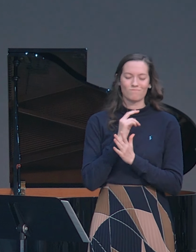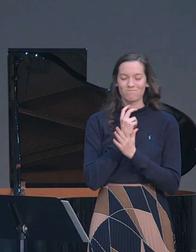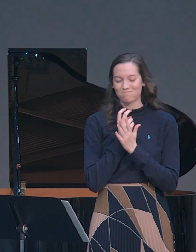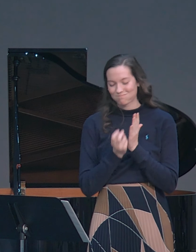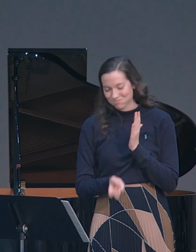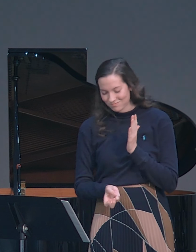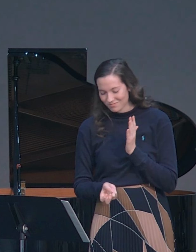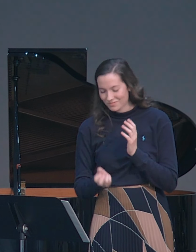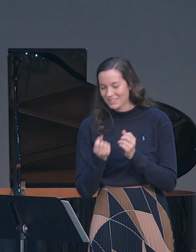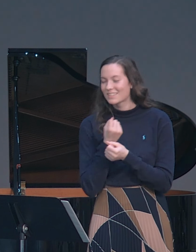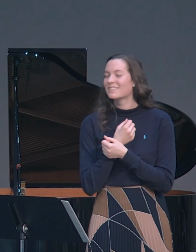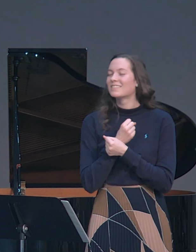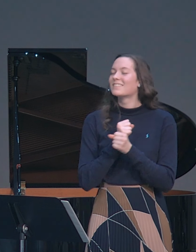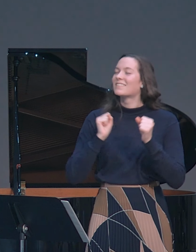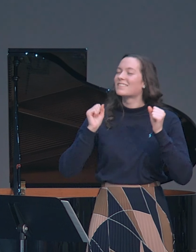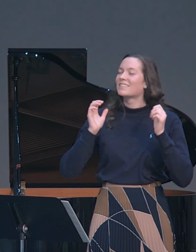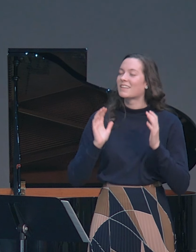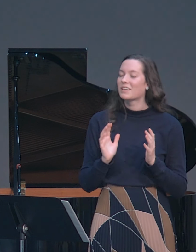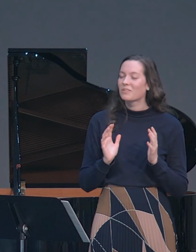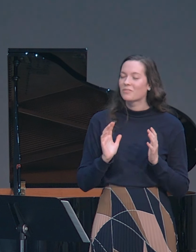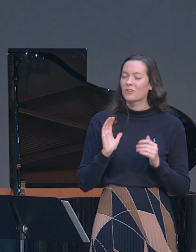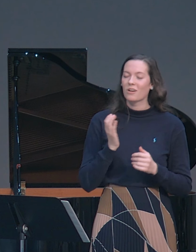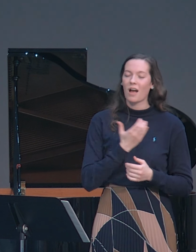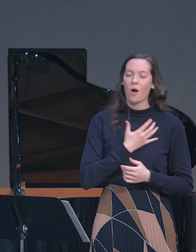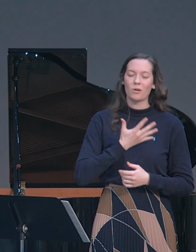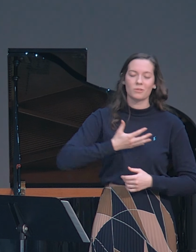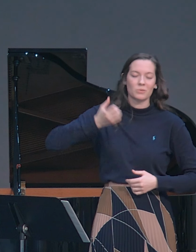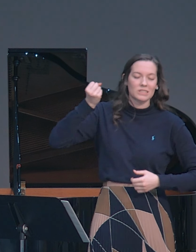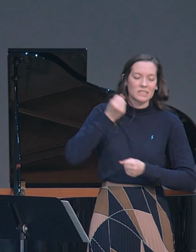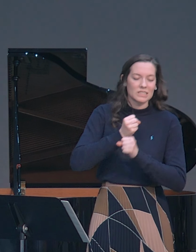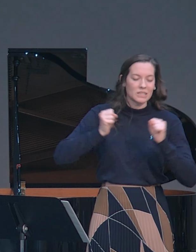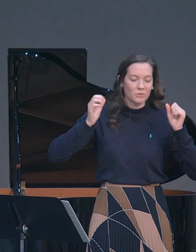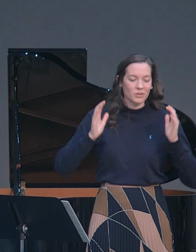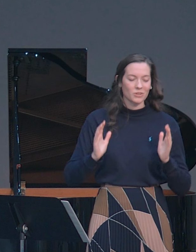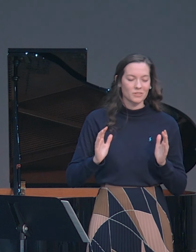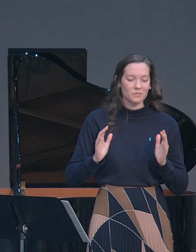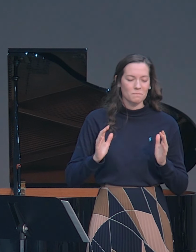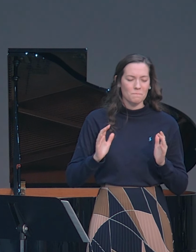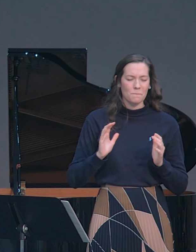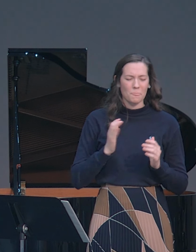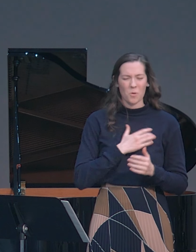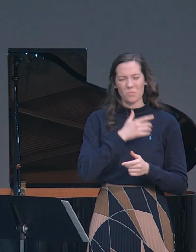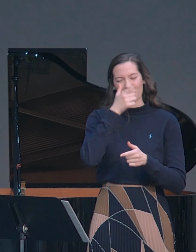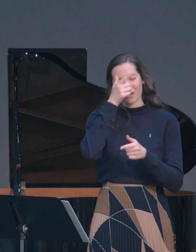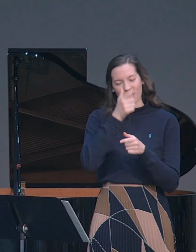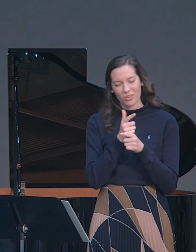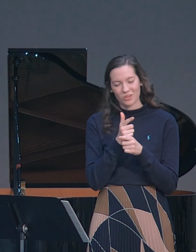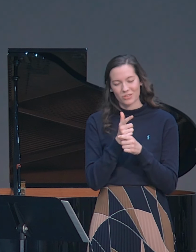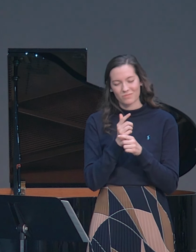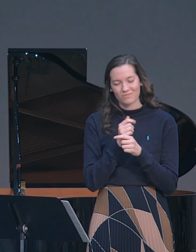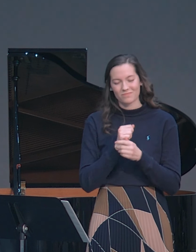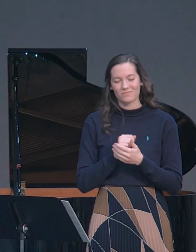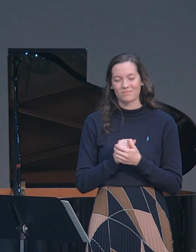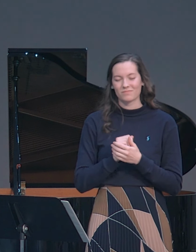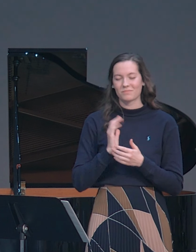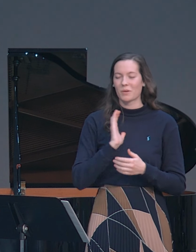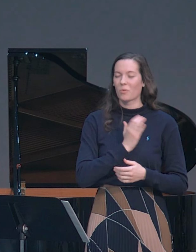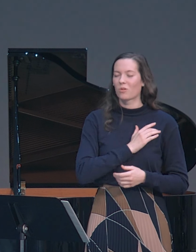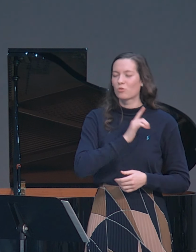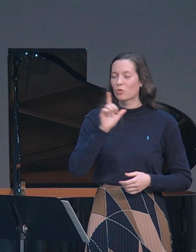the Savior, our Redeemer, our brother, our Lord.